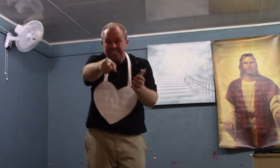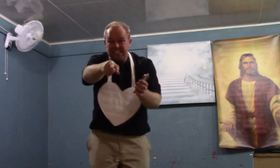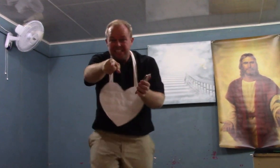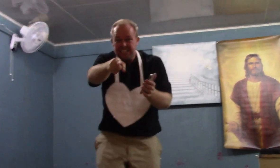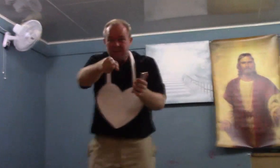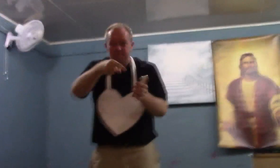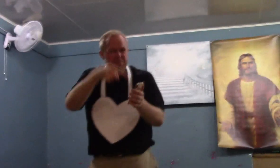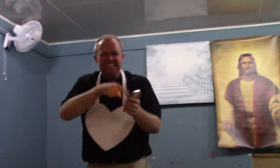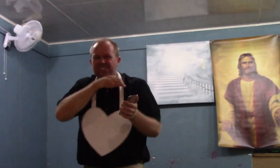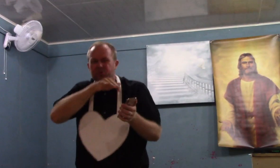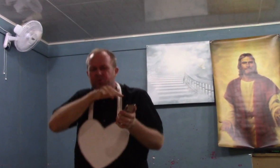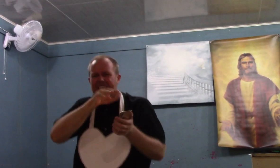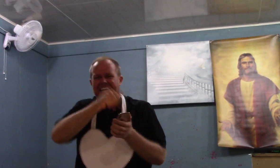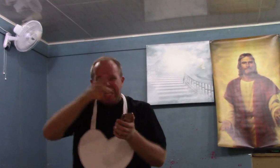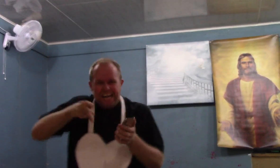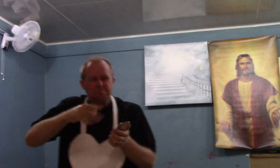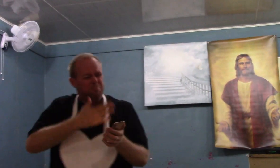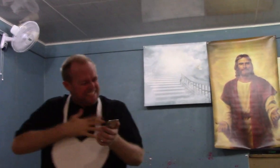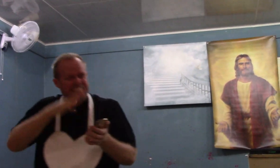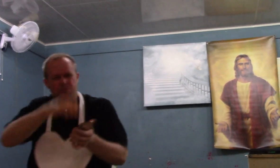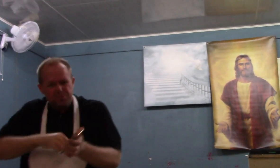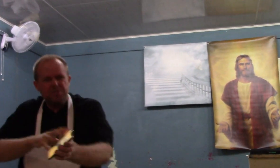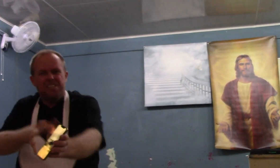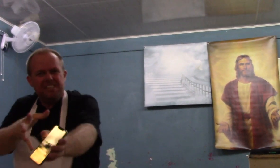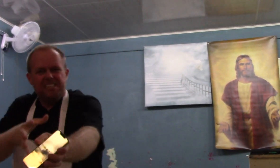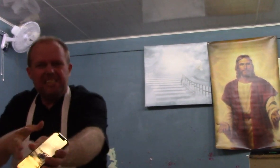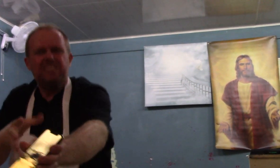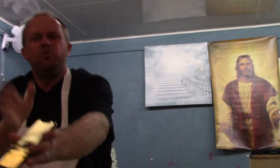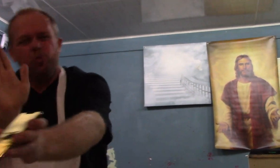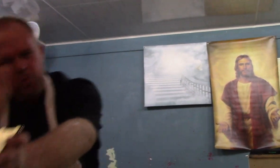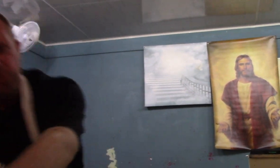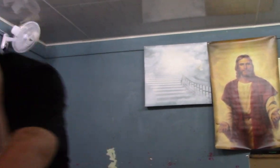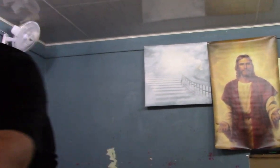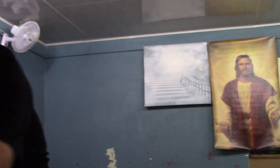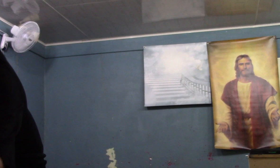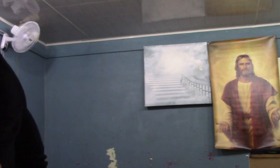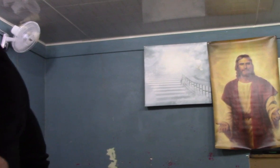Can you help me take that app out? Like that, oh, that dirty app.